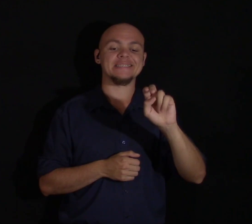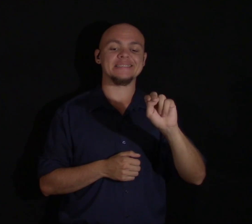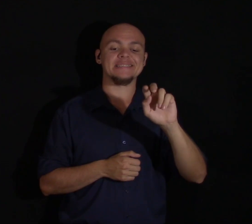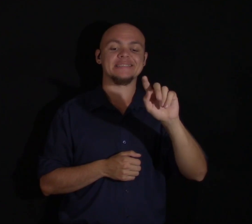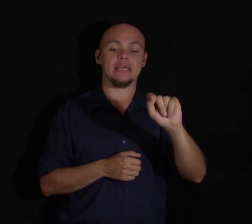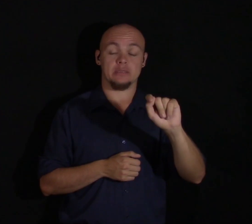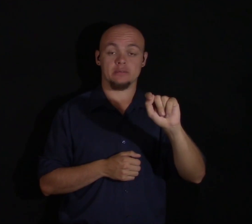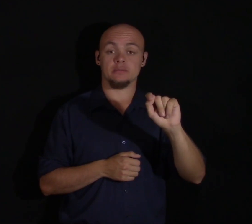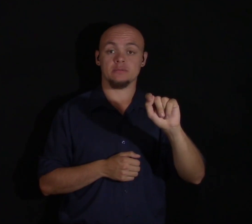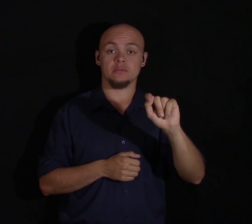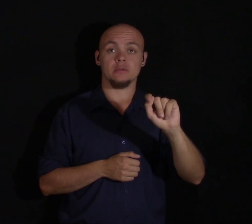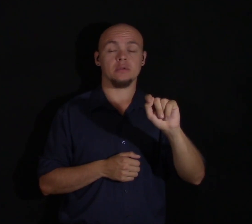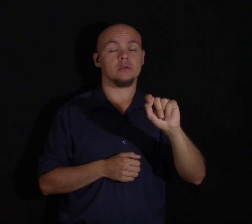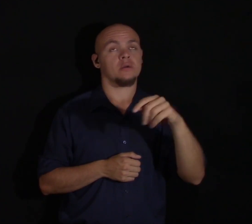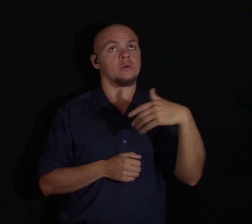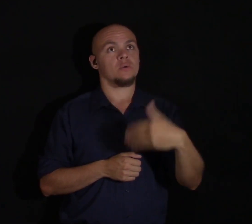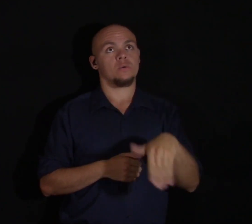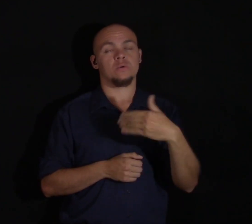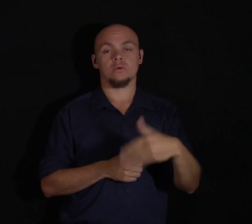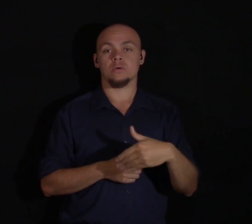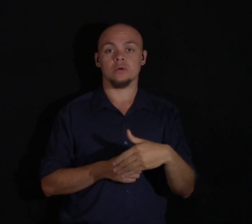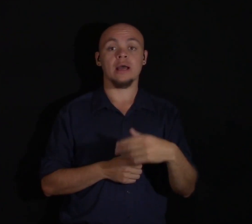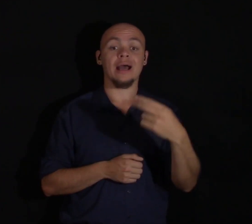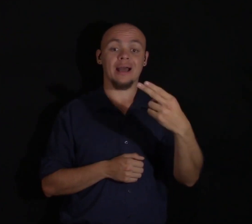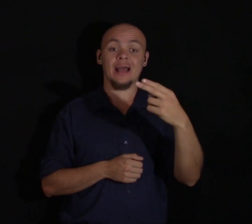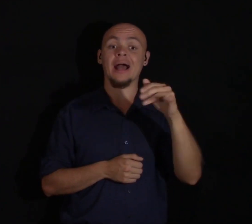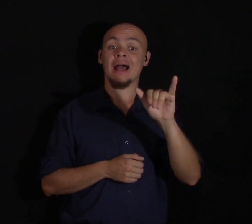And for the love of God, hygiene.